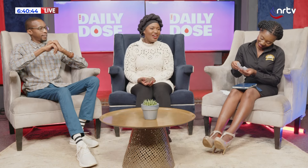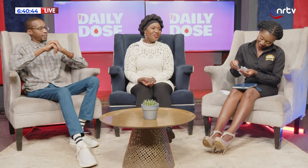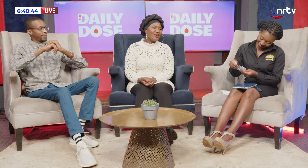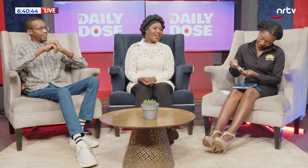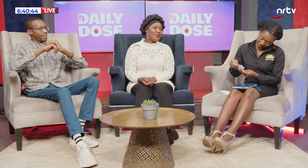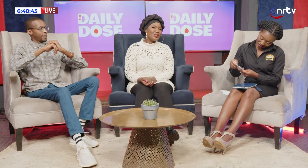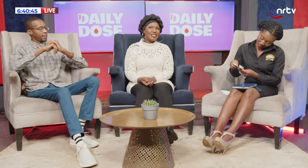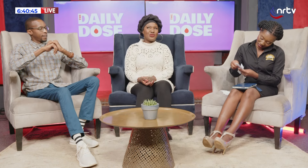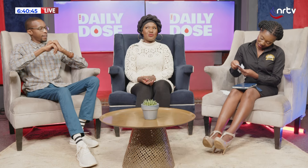Why are you doing this to me?